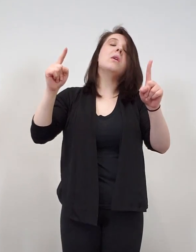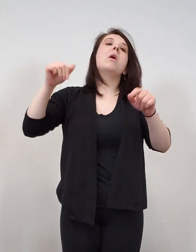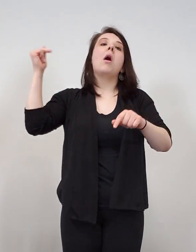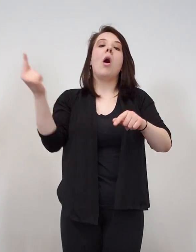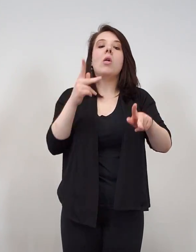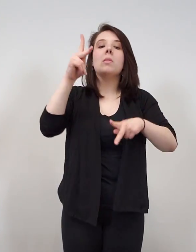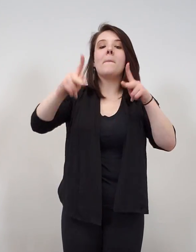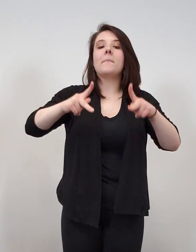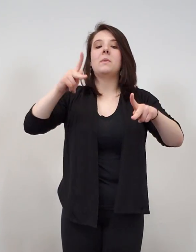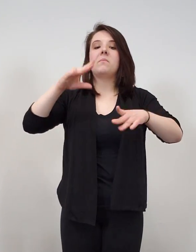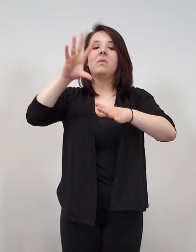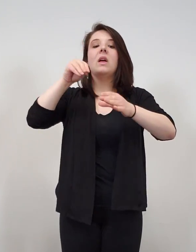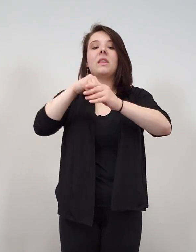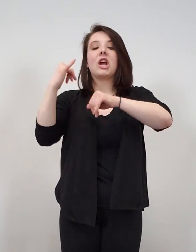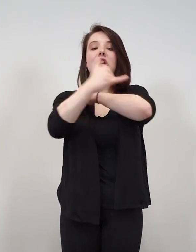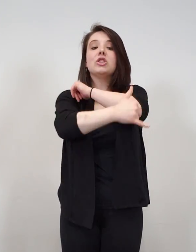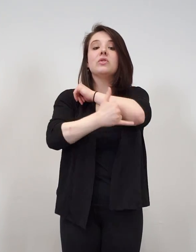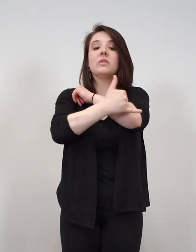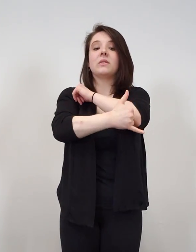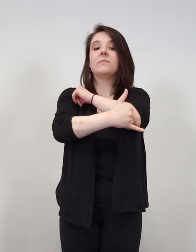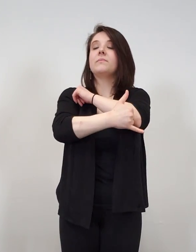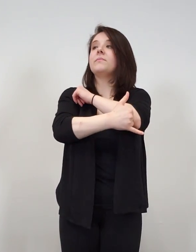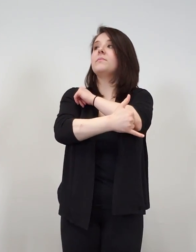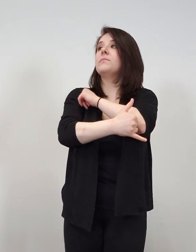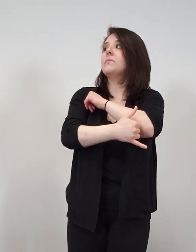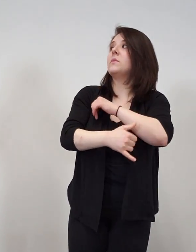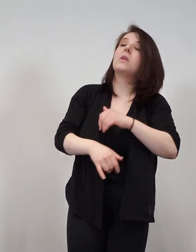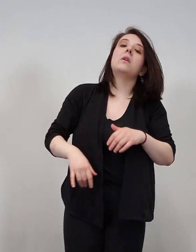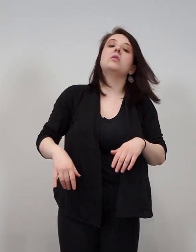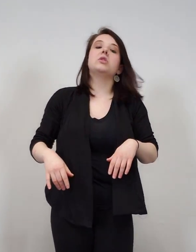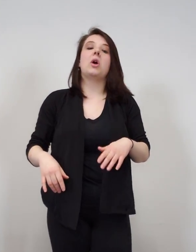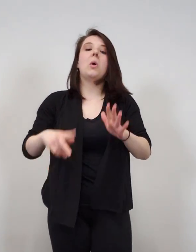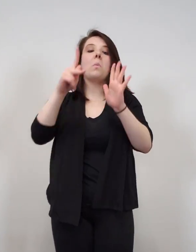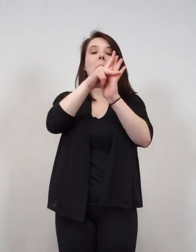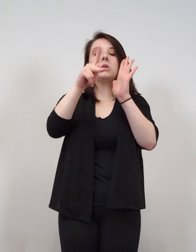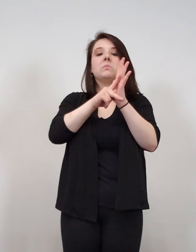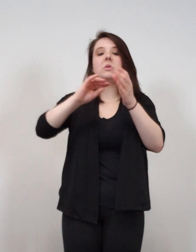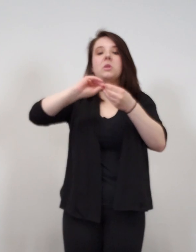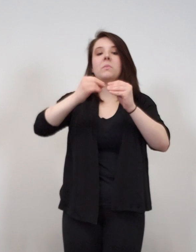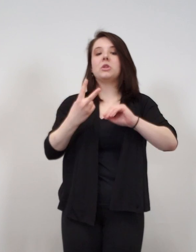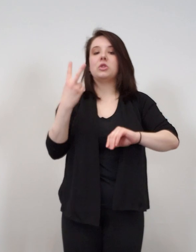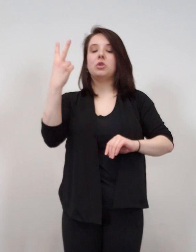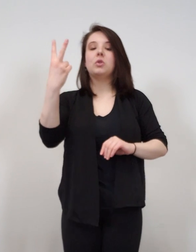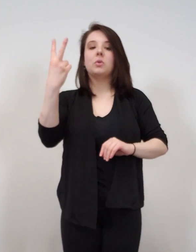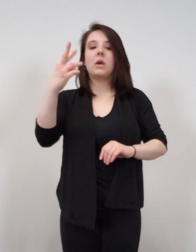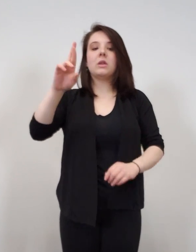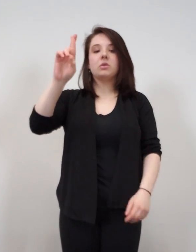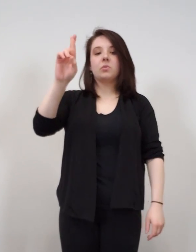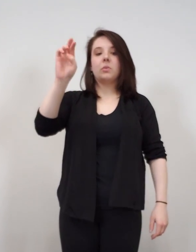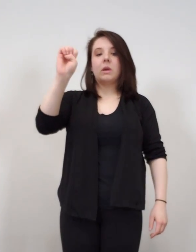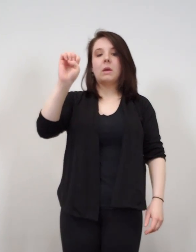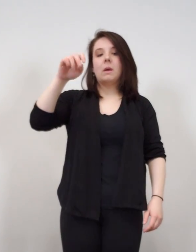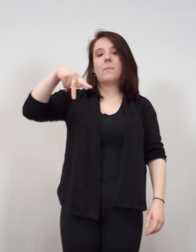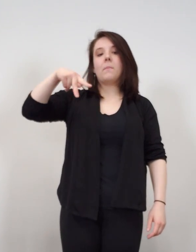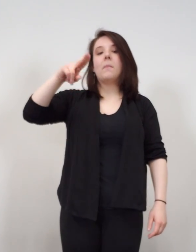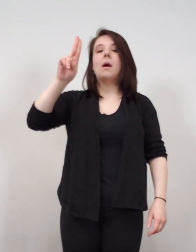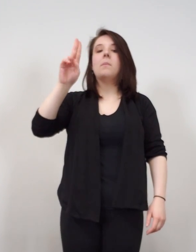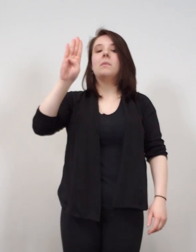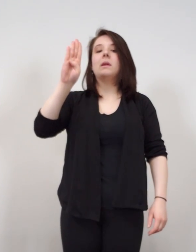Okay, principle 2 is republicanism. Republicanism is the people exercise their